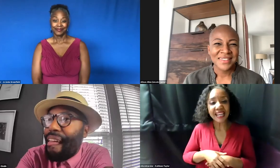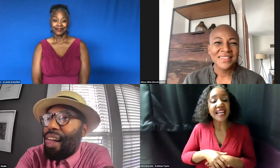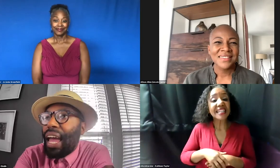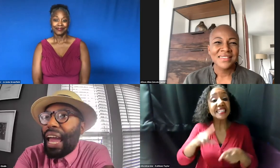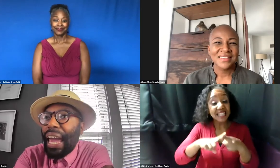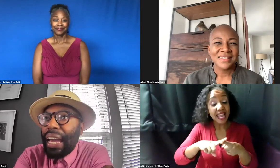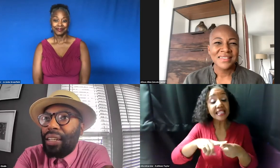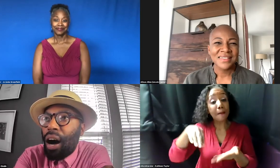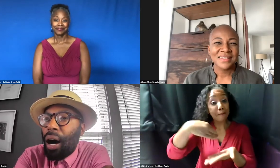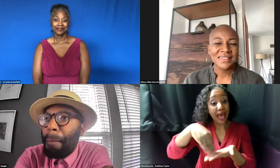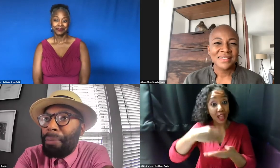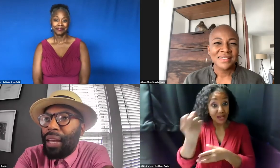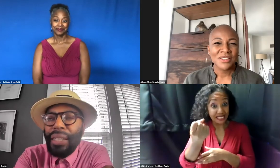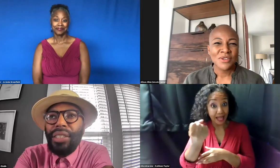Saturdays.